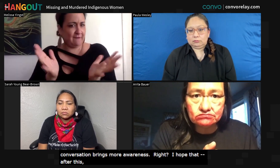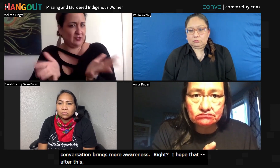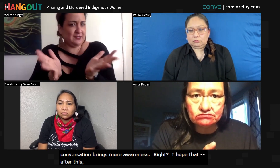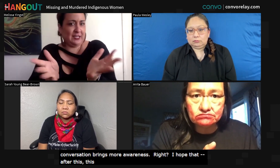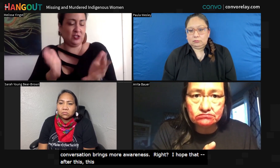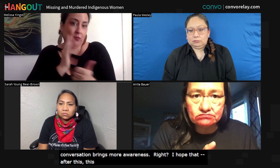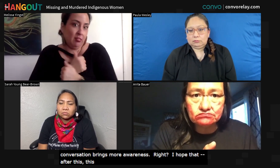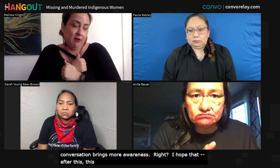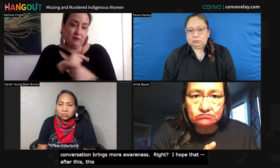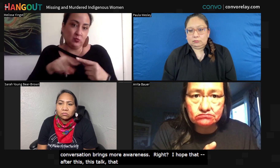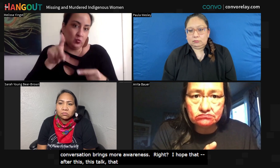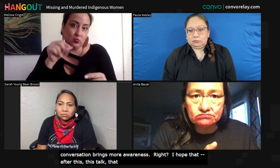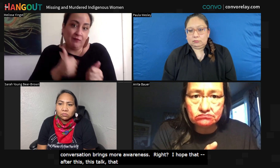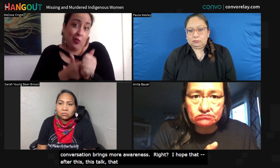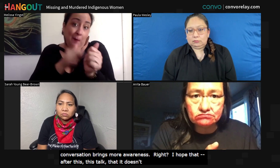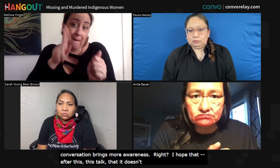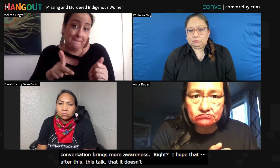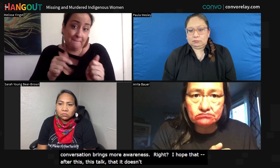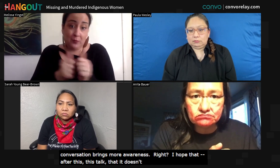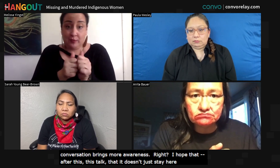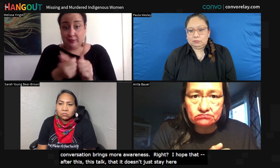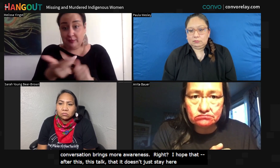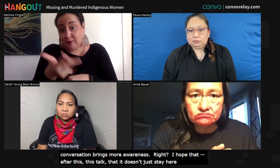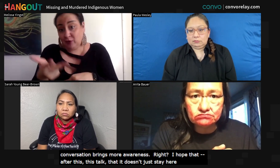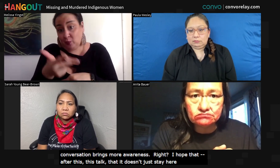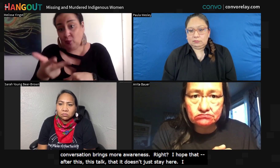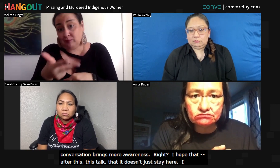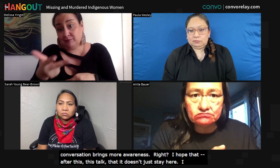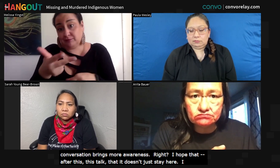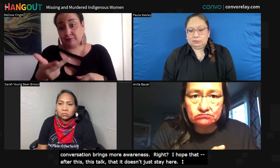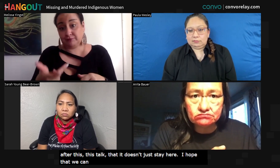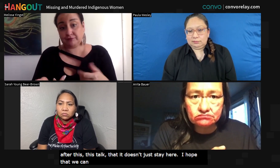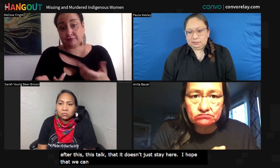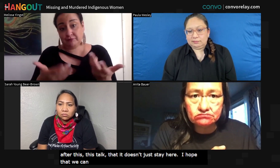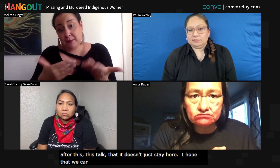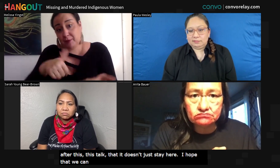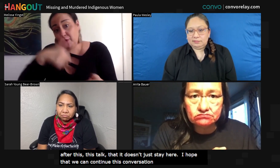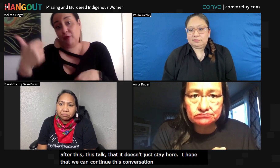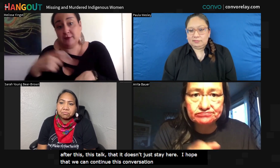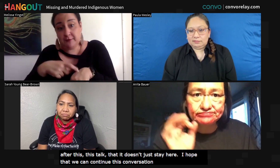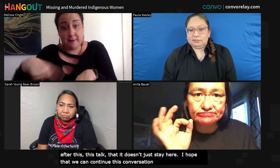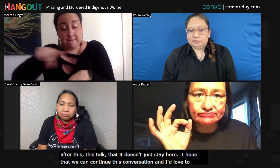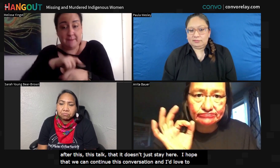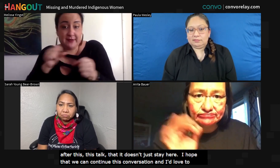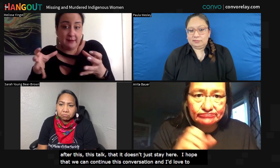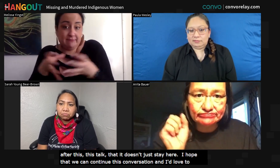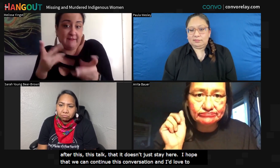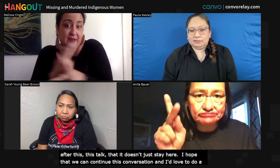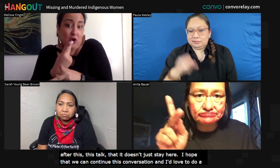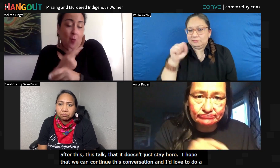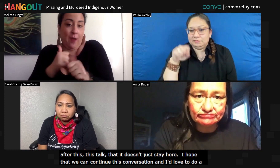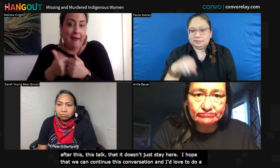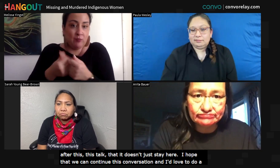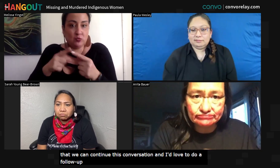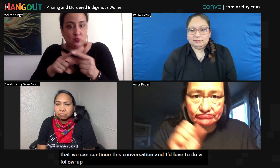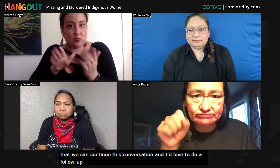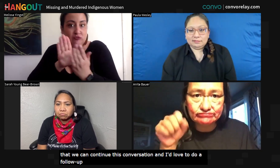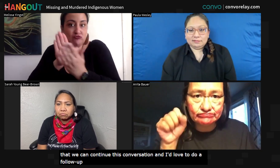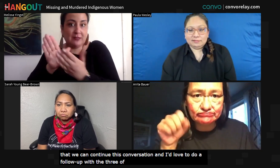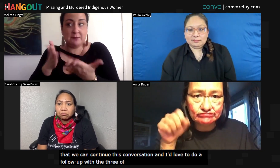I hope that we can continue this conversation, and I would love to do a follow-up with the three of you sometime down the road, if we could just figure